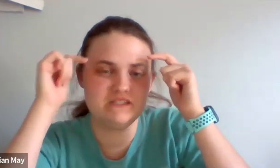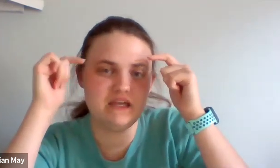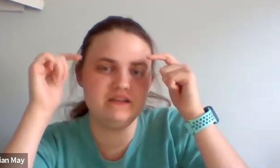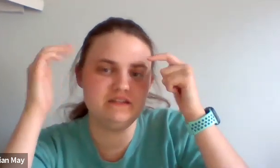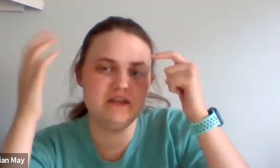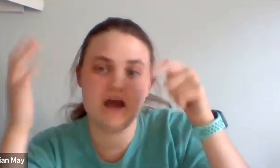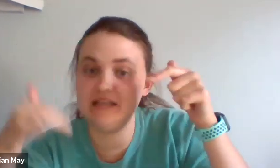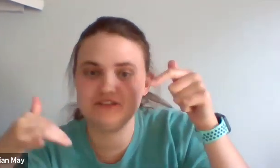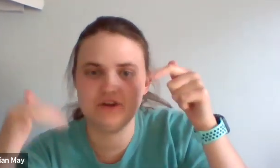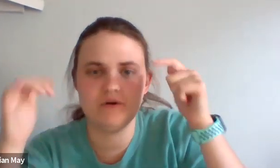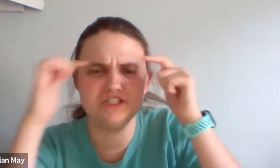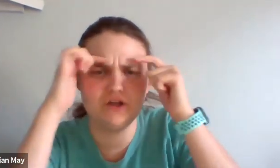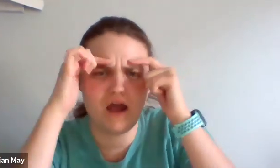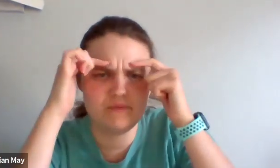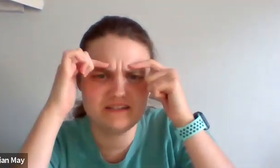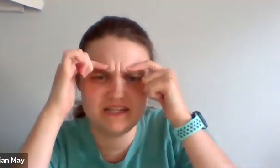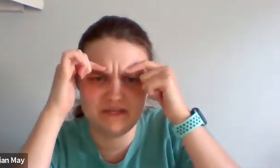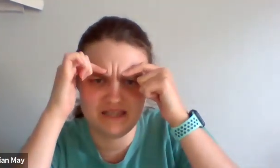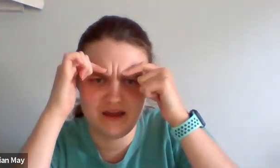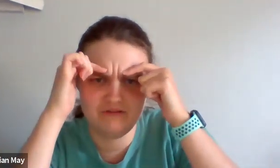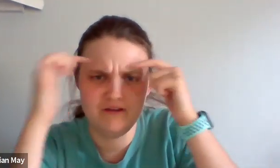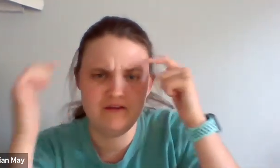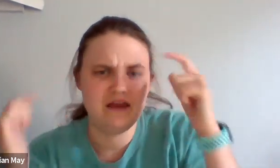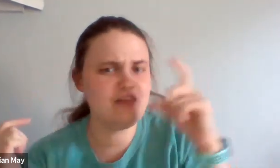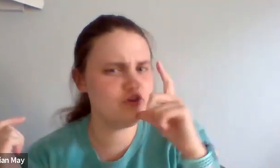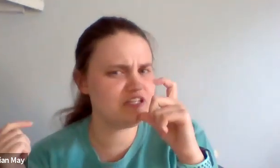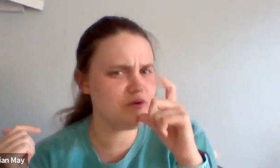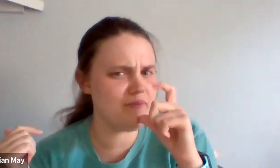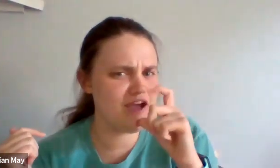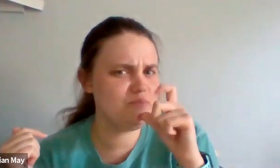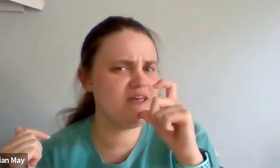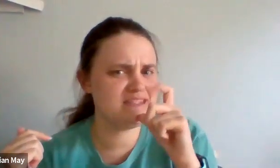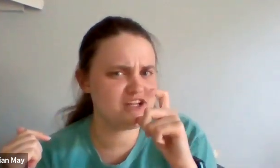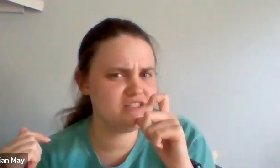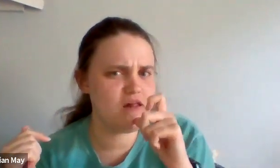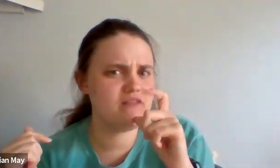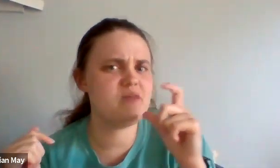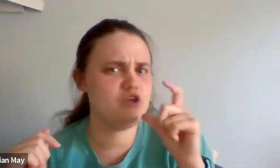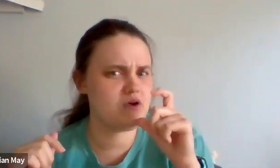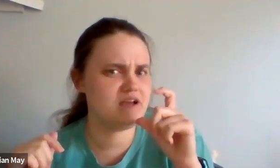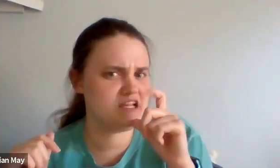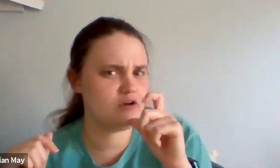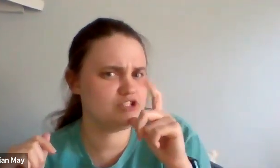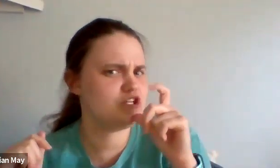like not a yes or no question, your eyebrows need to be down. It looks like you're mad, but that's actually telling them that you are asking a question.